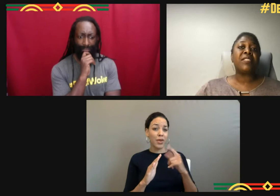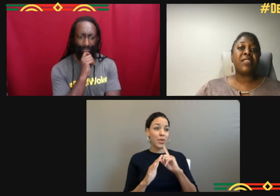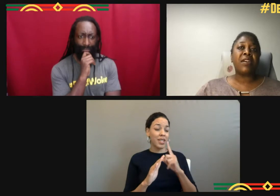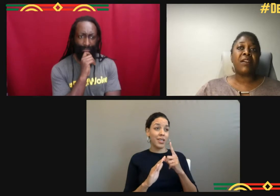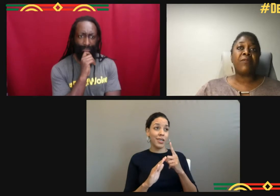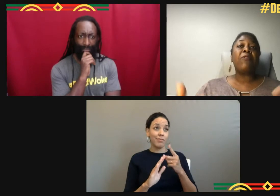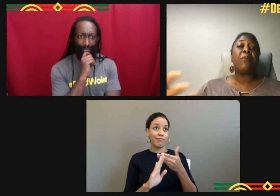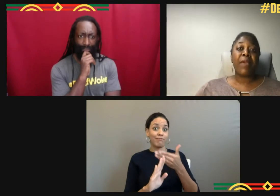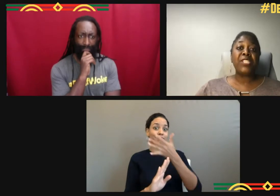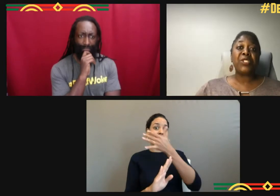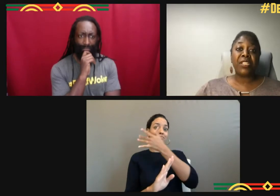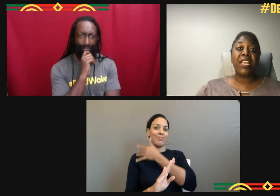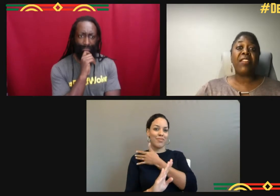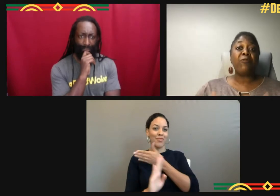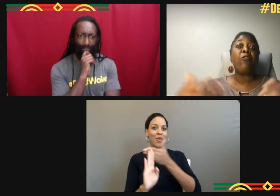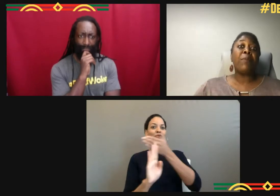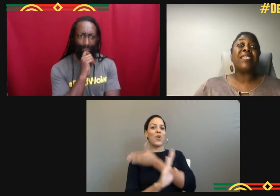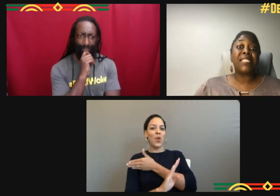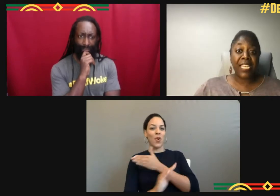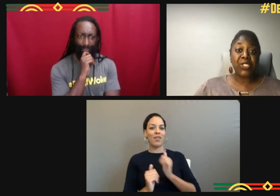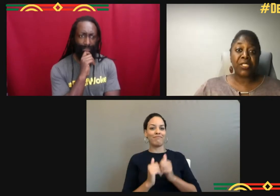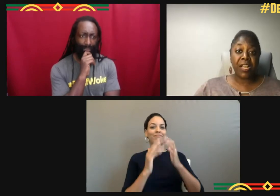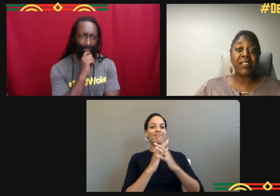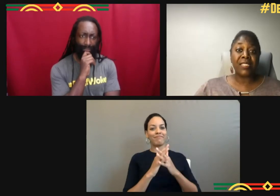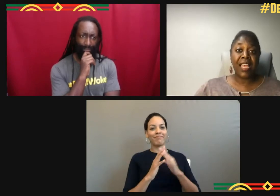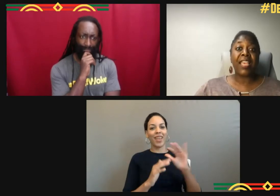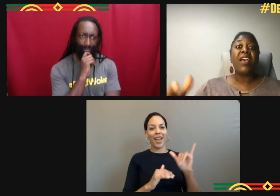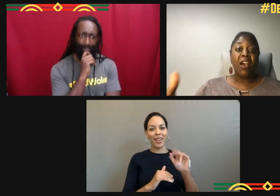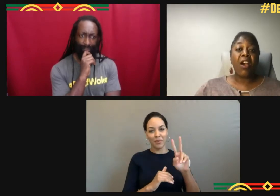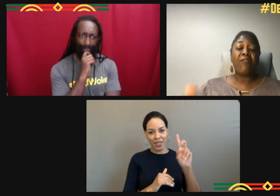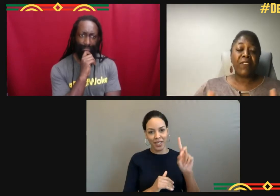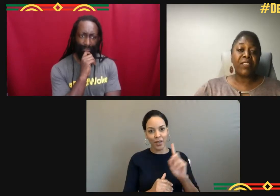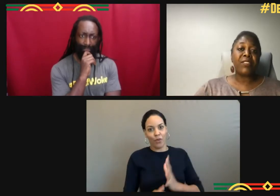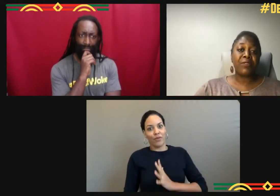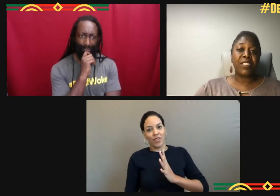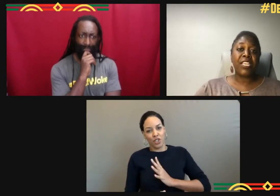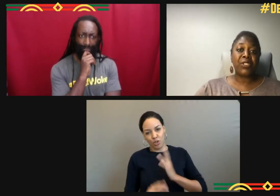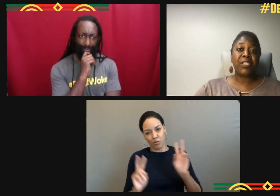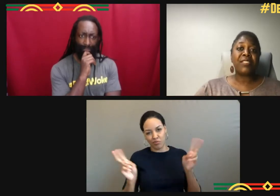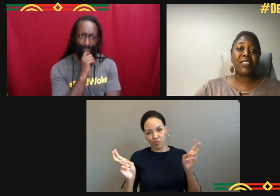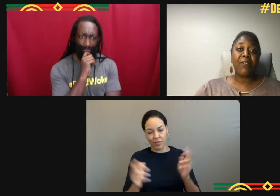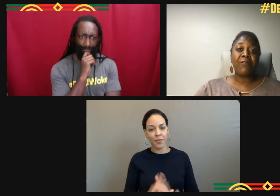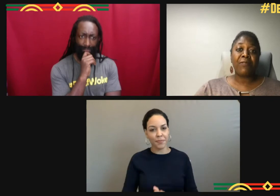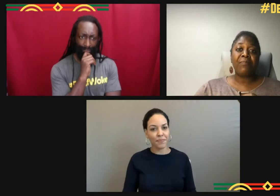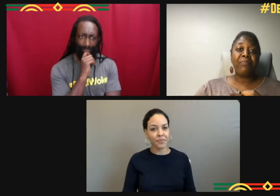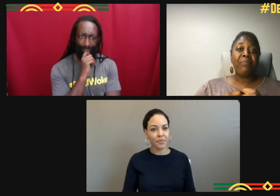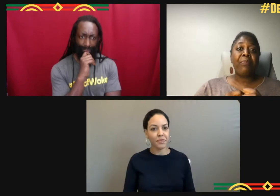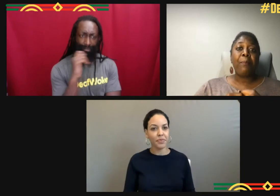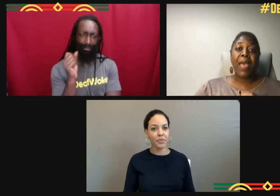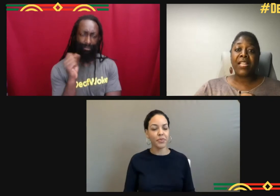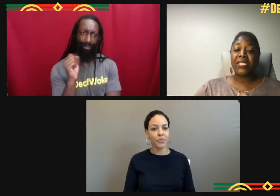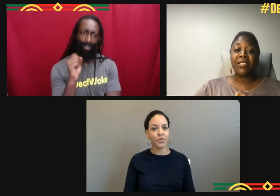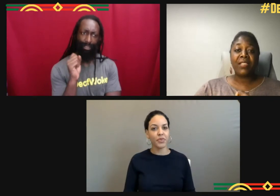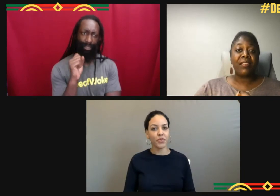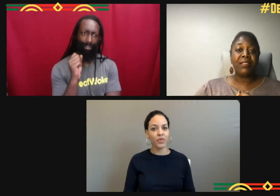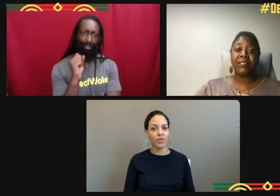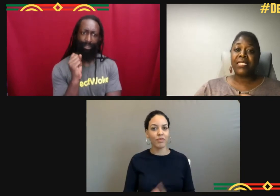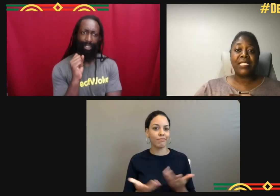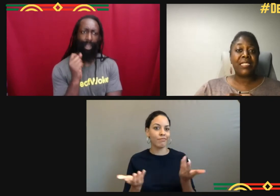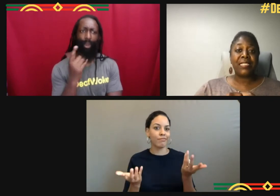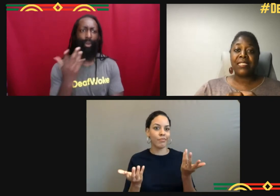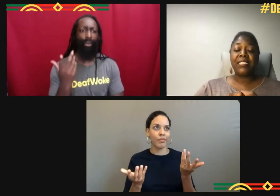actual formation and formalization, I'll say, of the association itself, back to